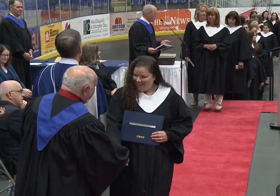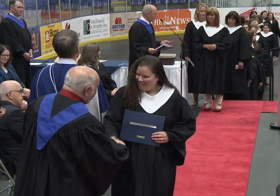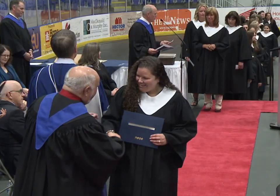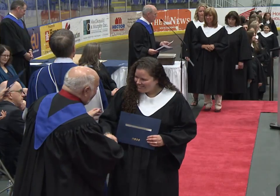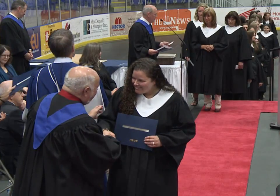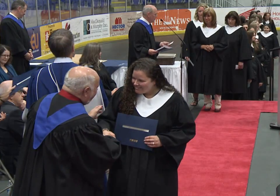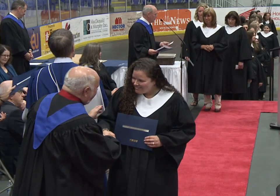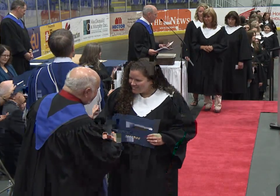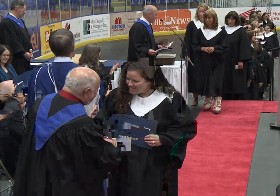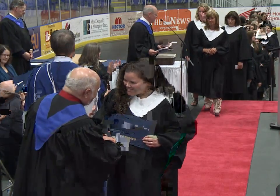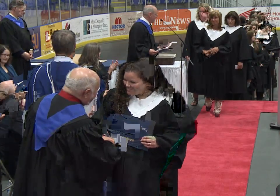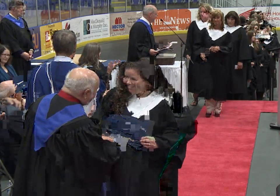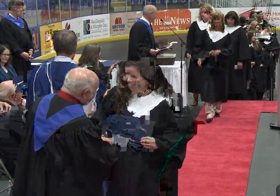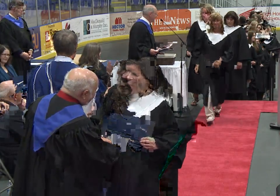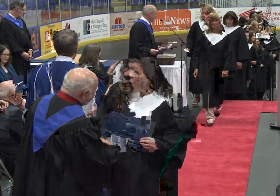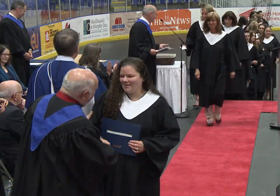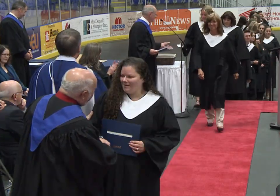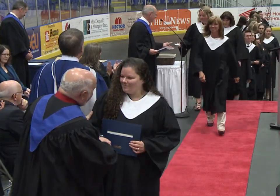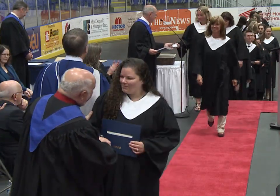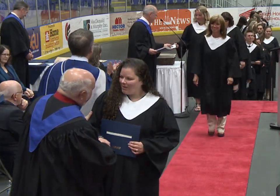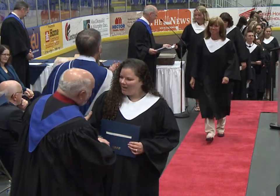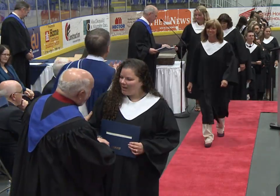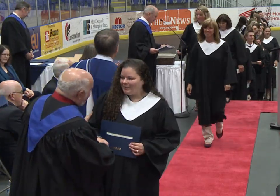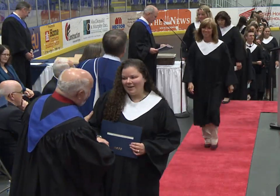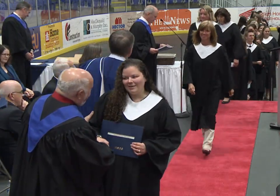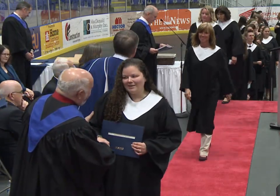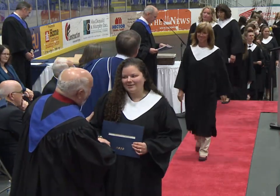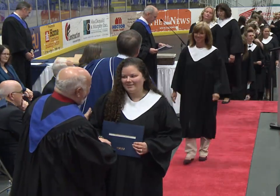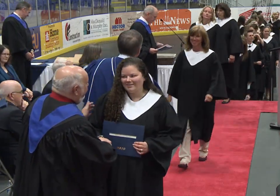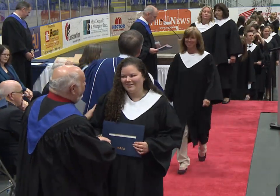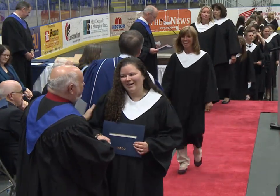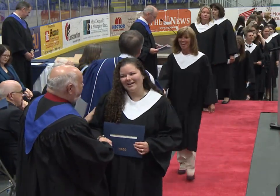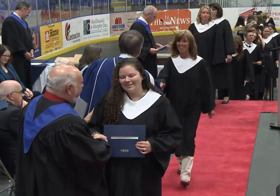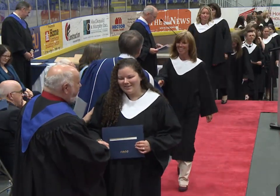Marilyn Morris with honors.